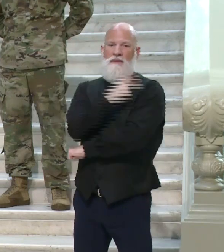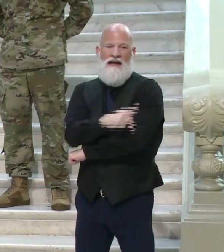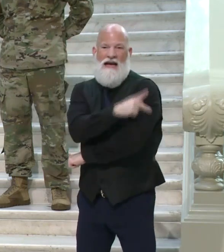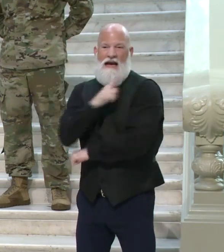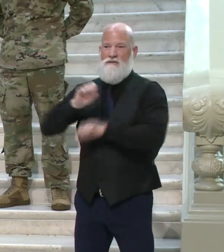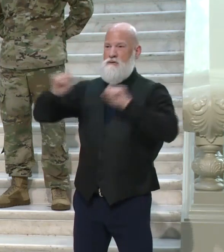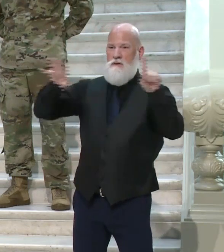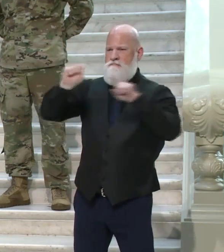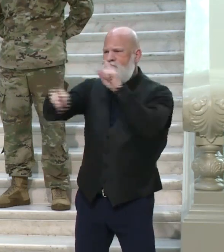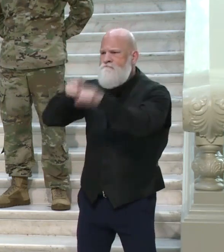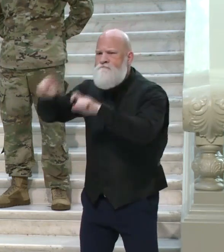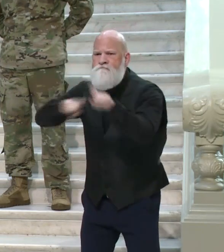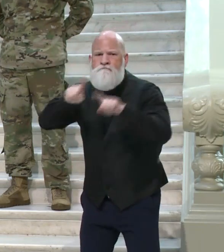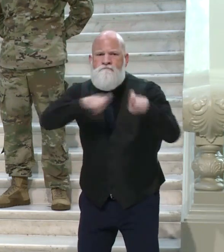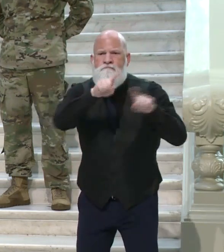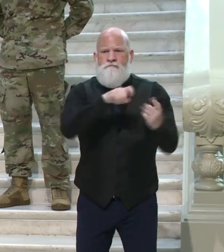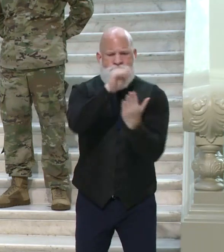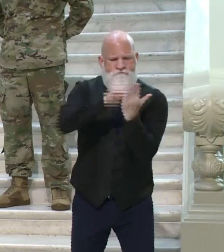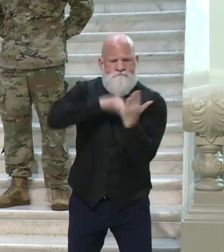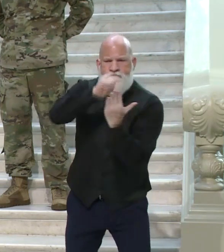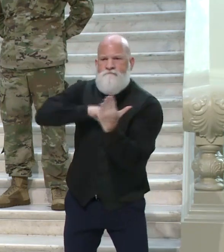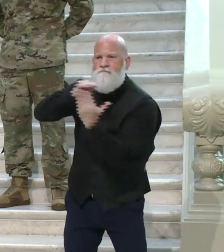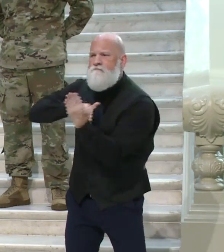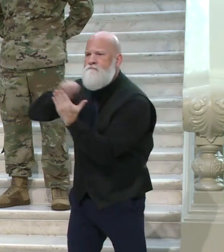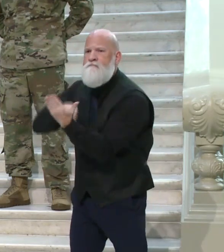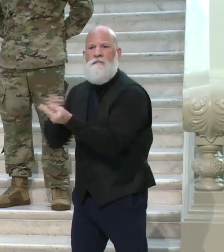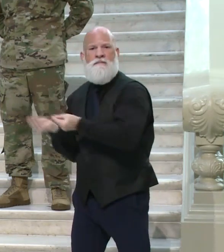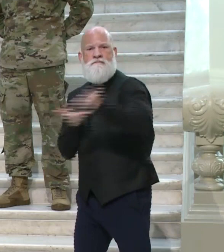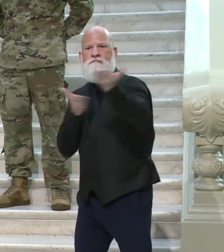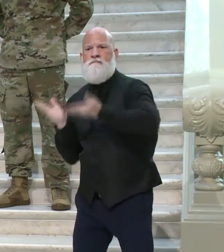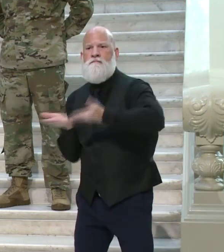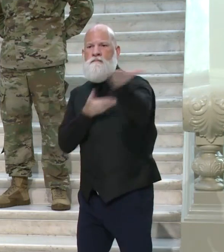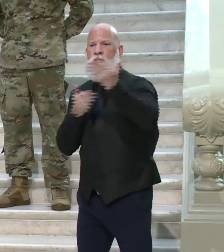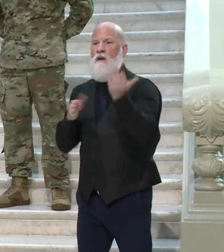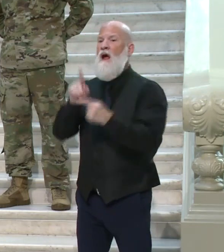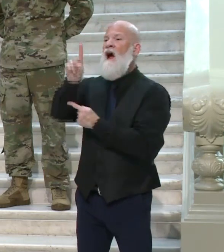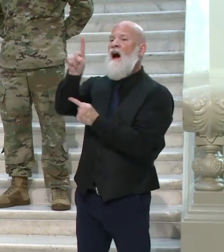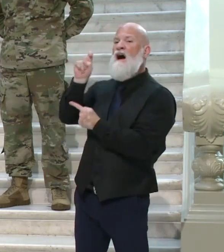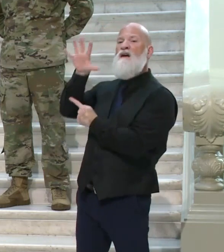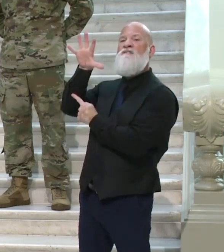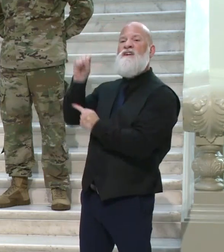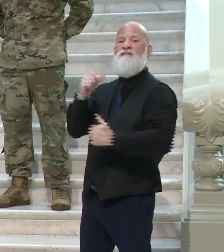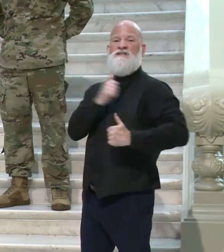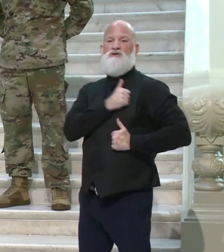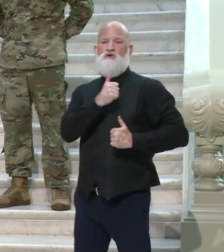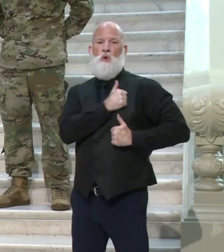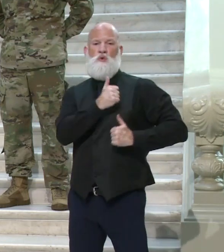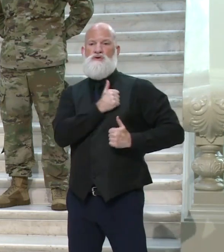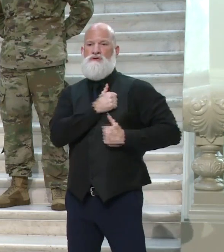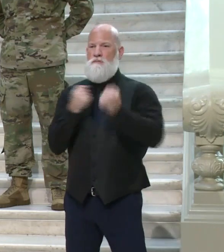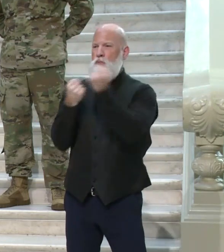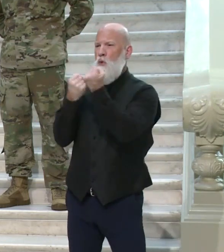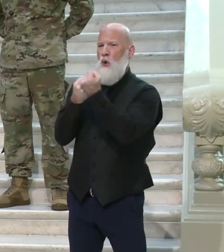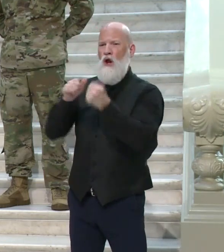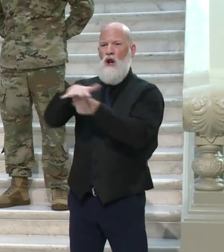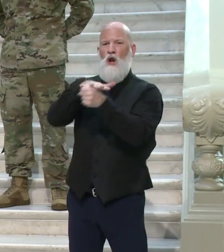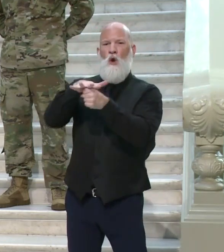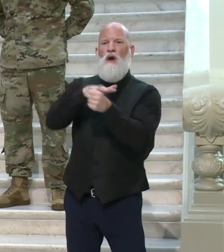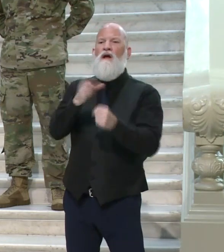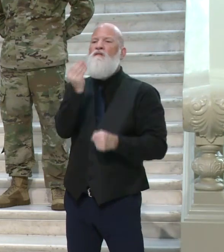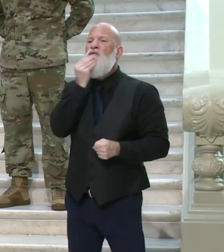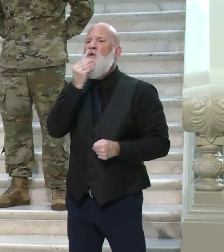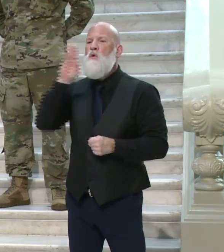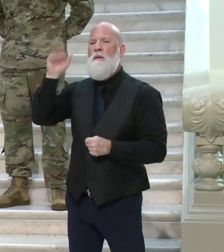facilities. 170 soldiers are supporting 8 food banks, loading and unloading shipments